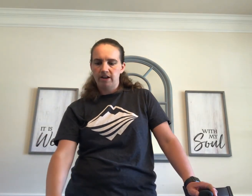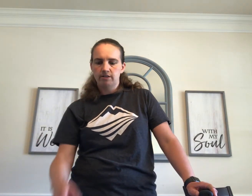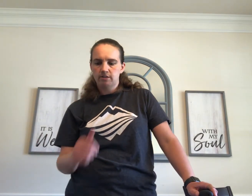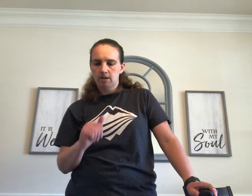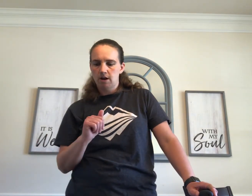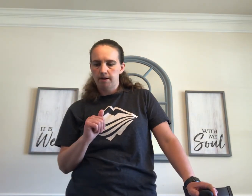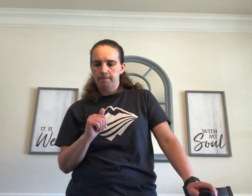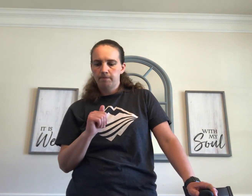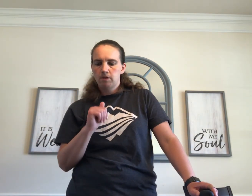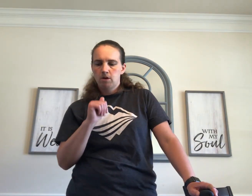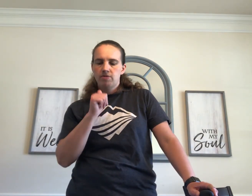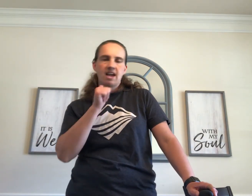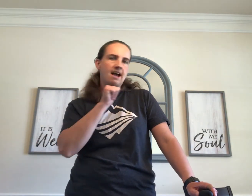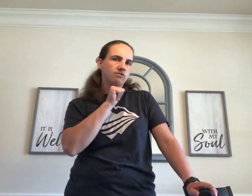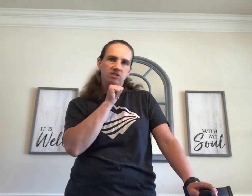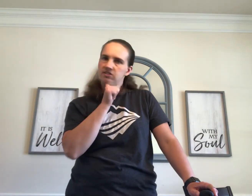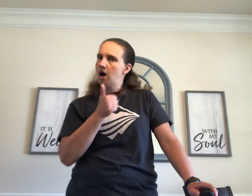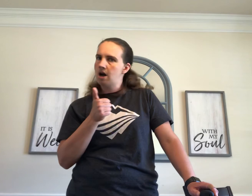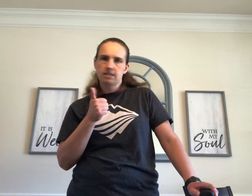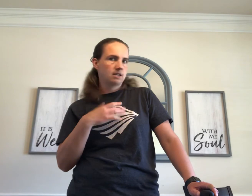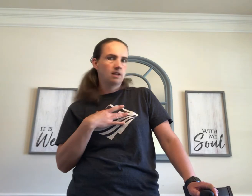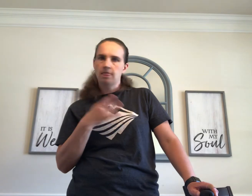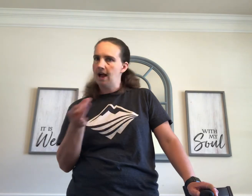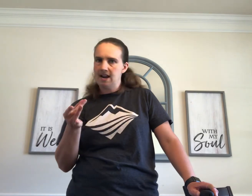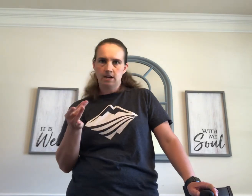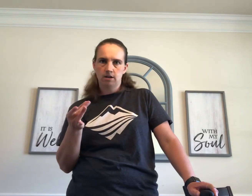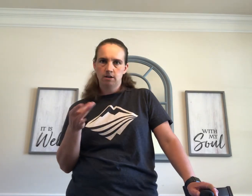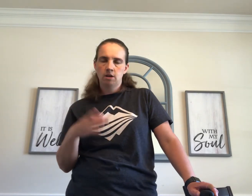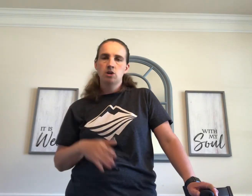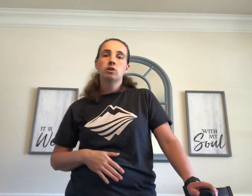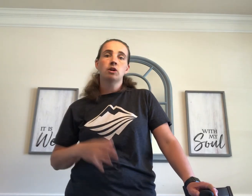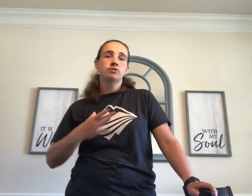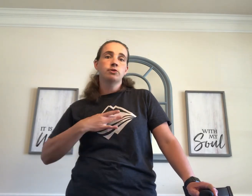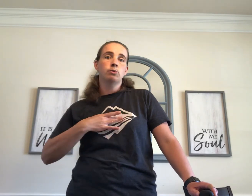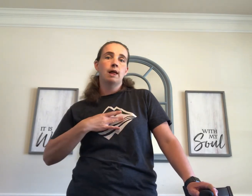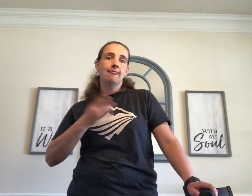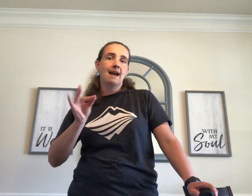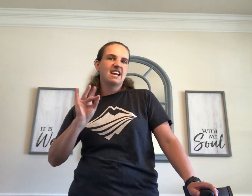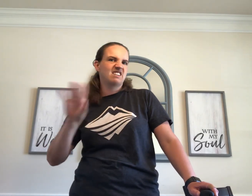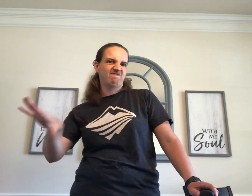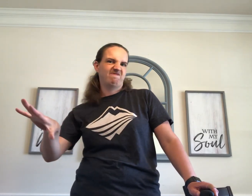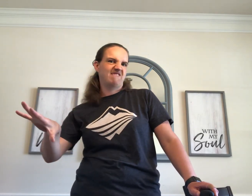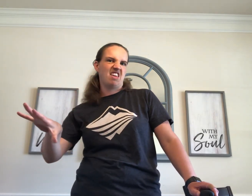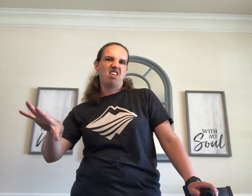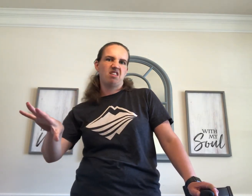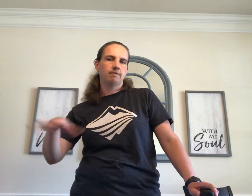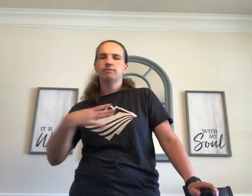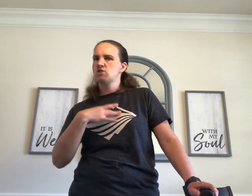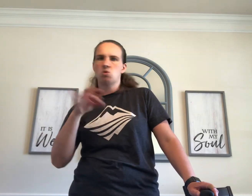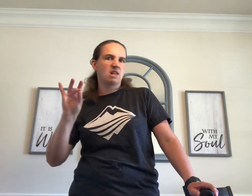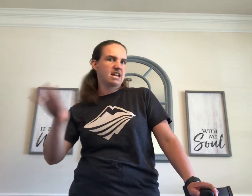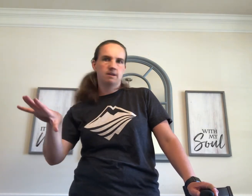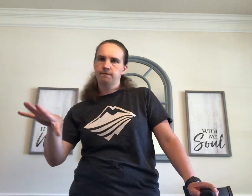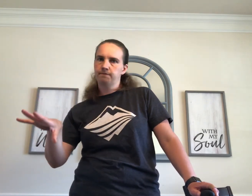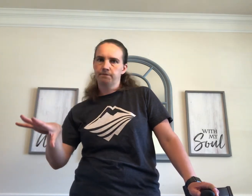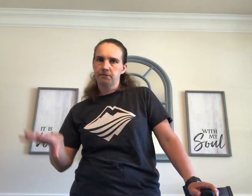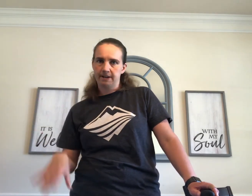this. They have just not like. You can also do like, blech, don't like. Okay?